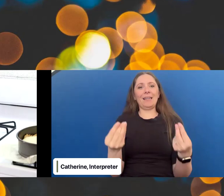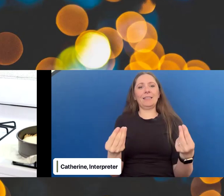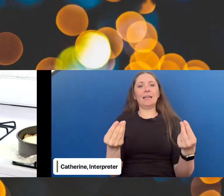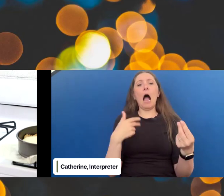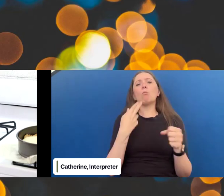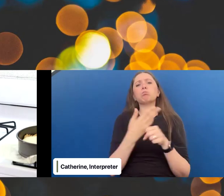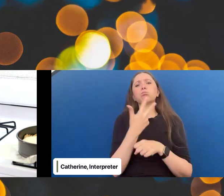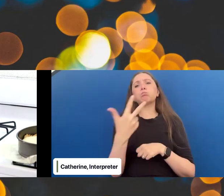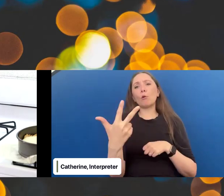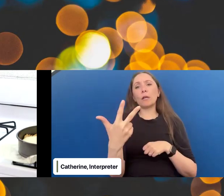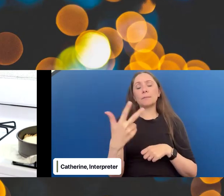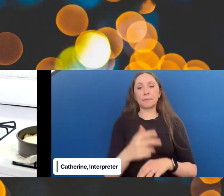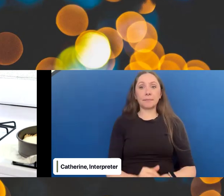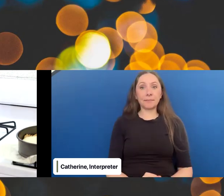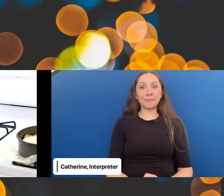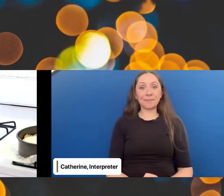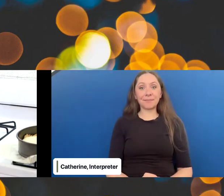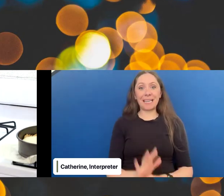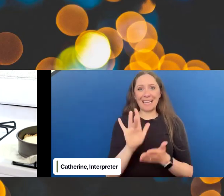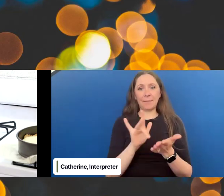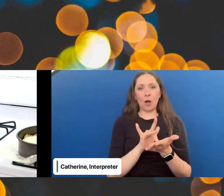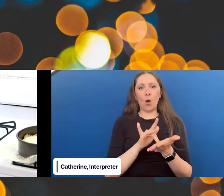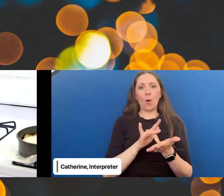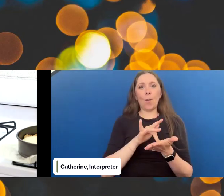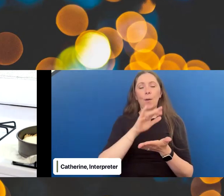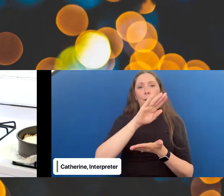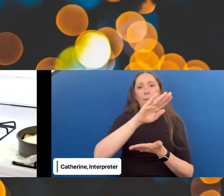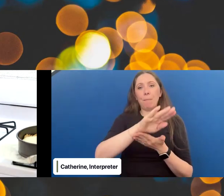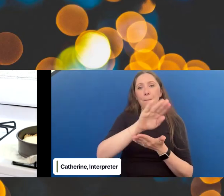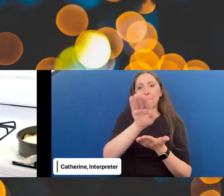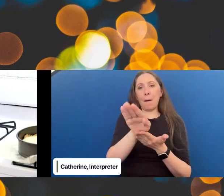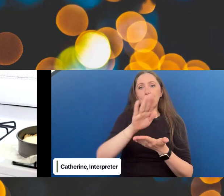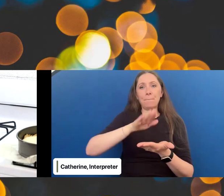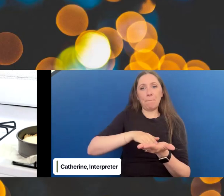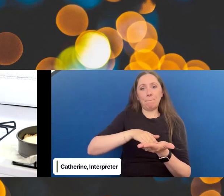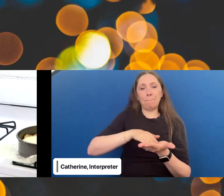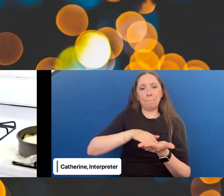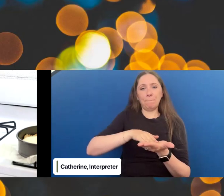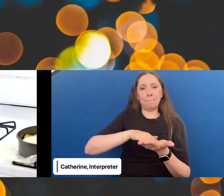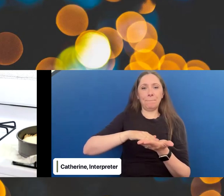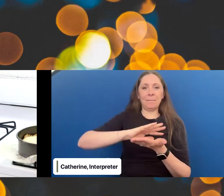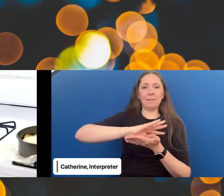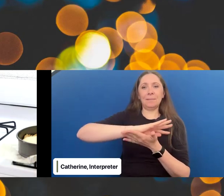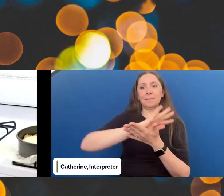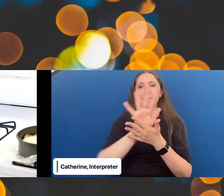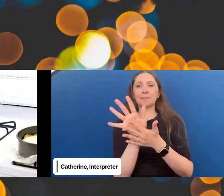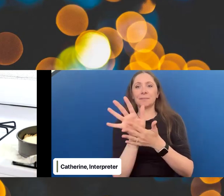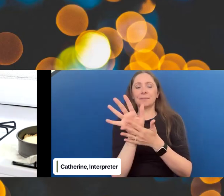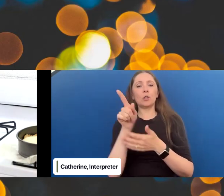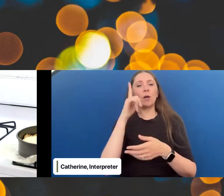3. Just going to put it in the middle. One like that. Again, this is yours to decorate how you